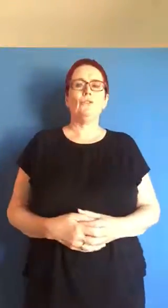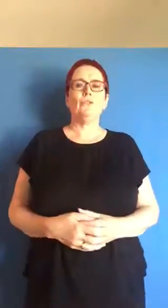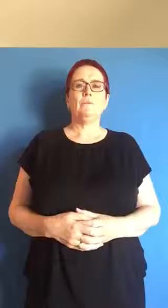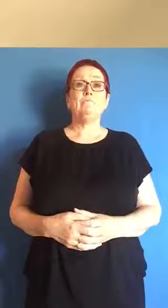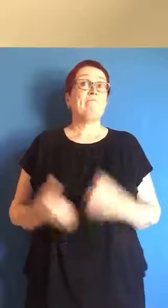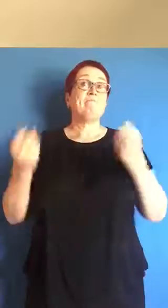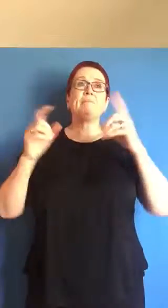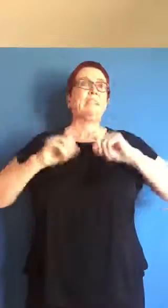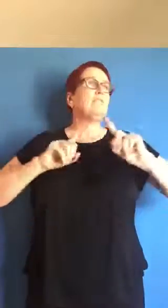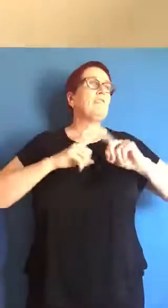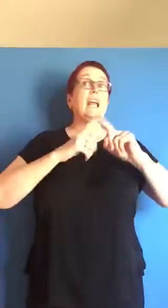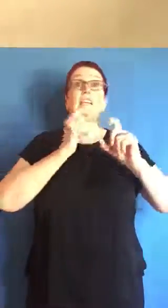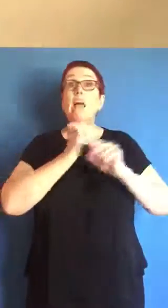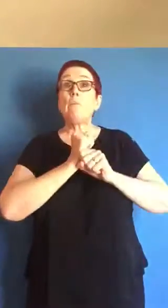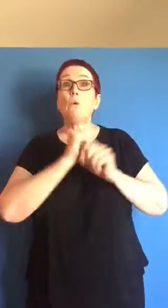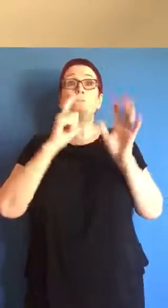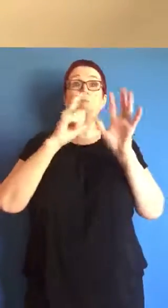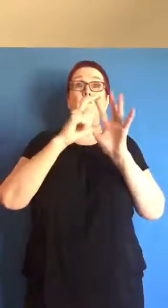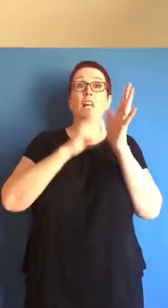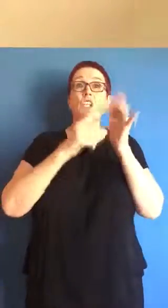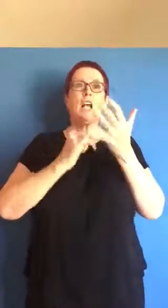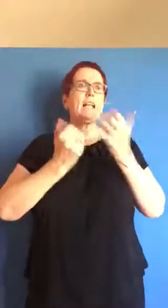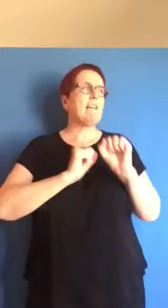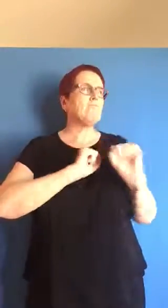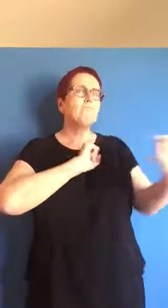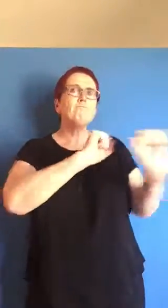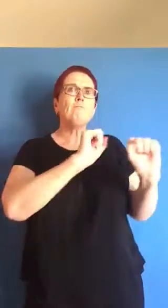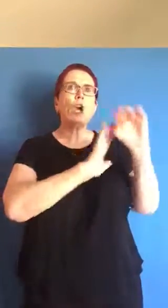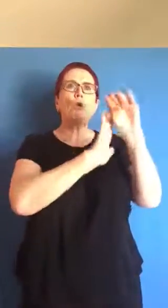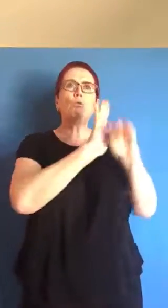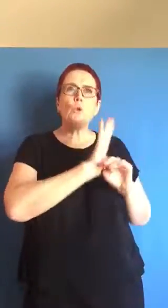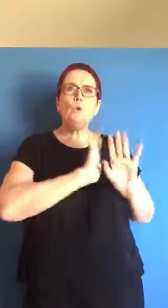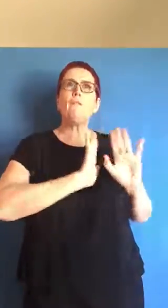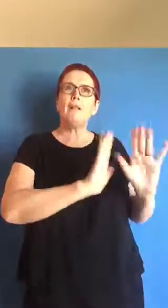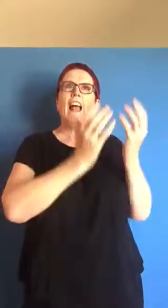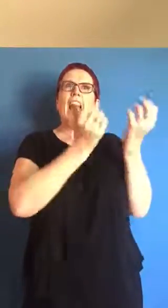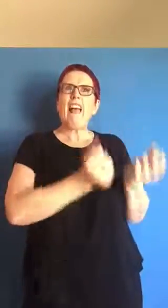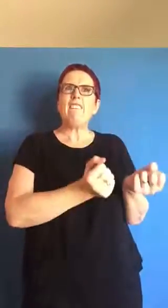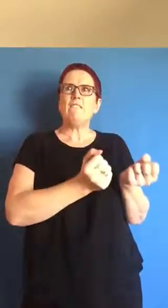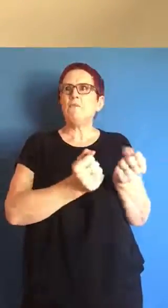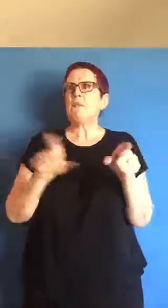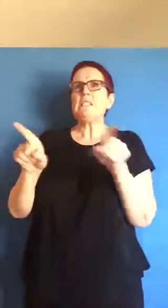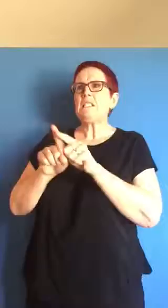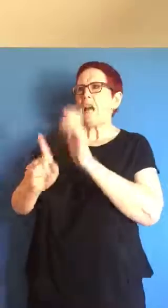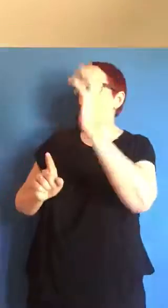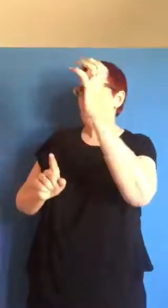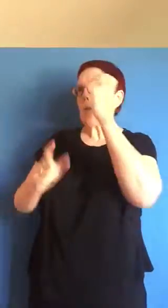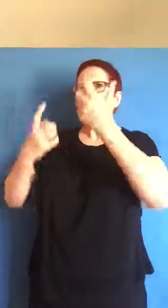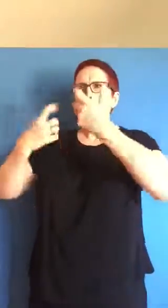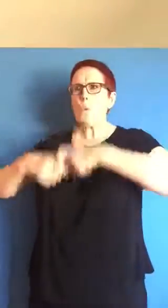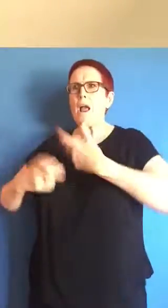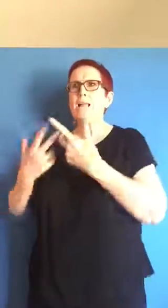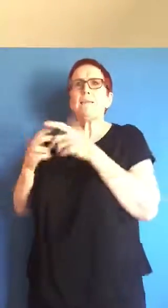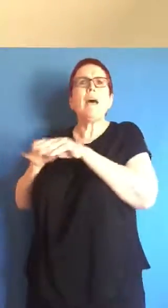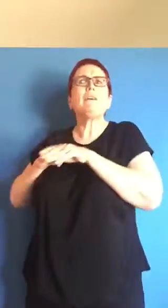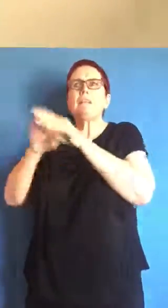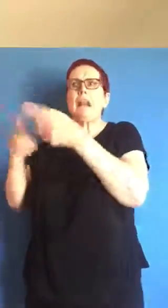the dialects have their own set of rules that is just as sophisticated and complex as the one in the standard